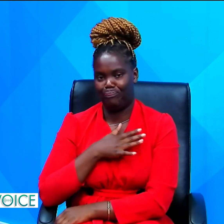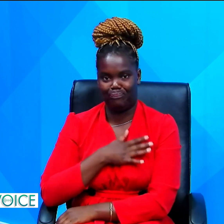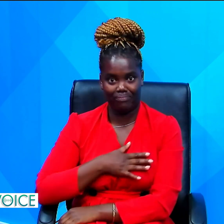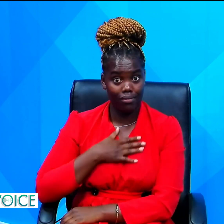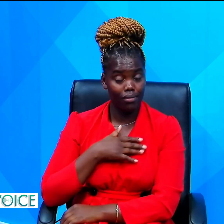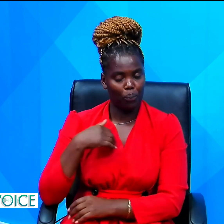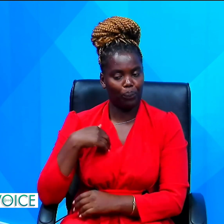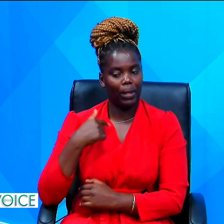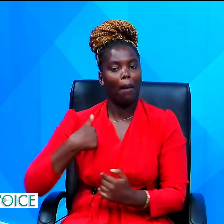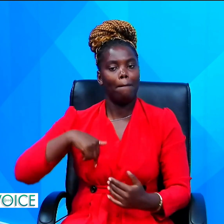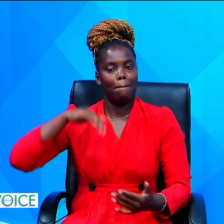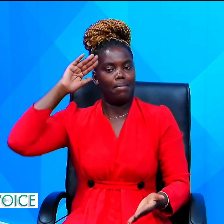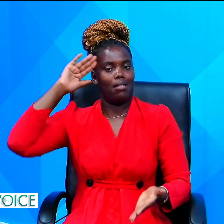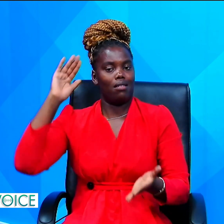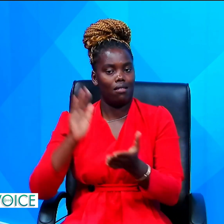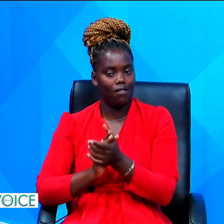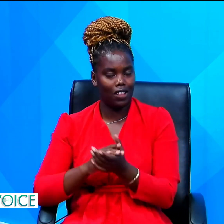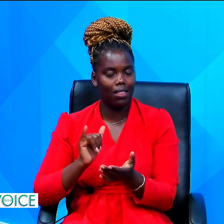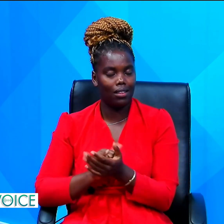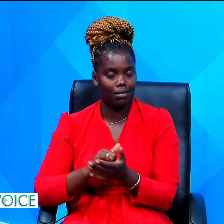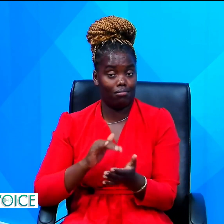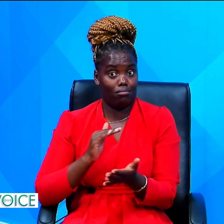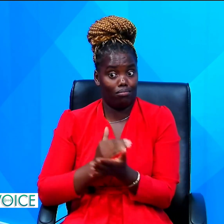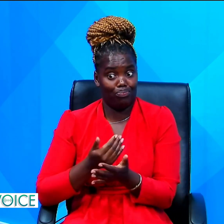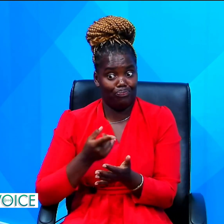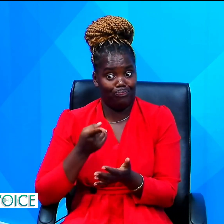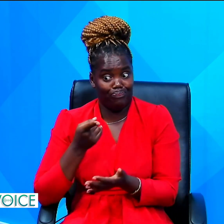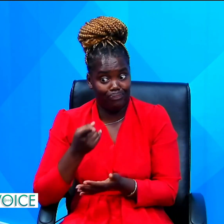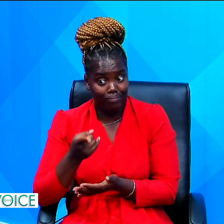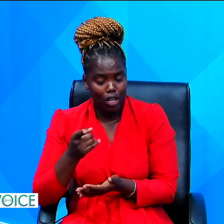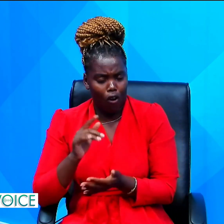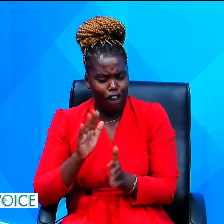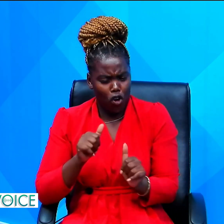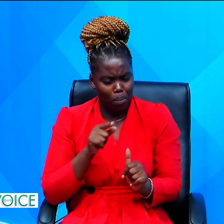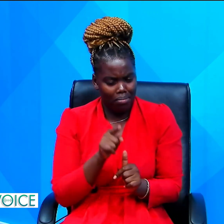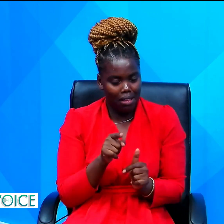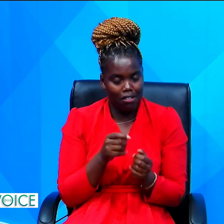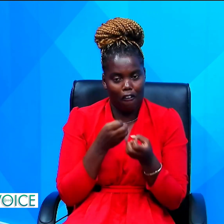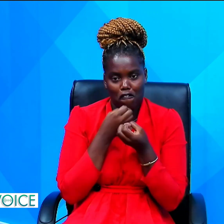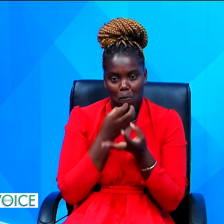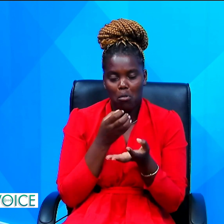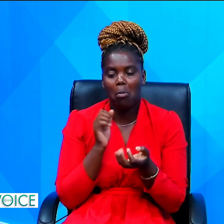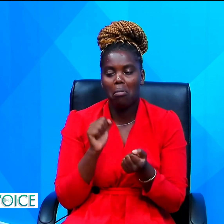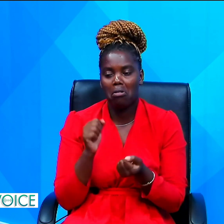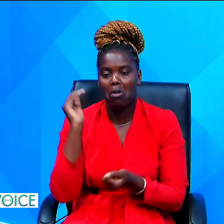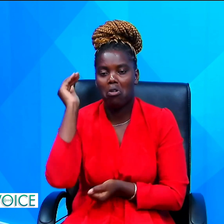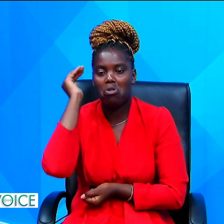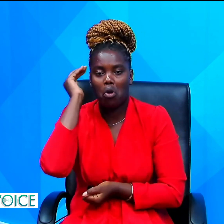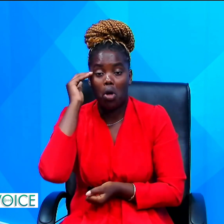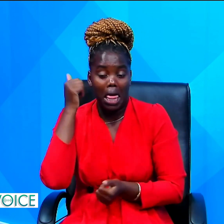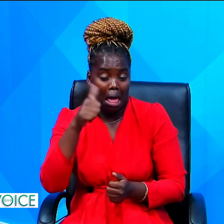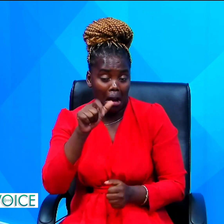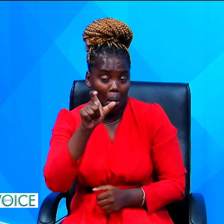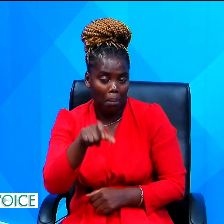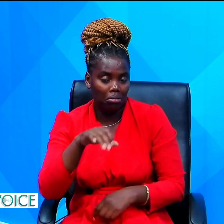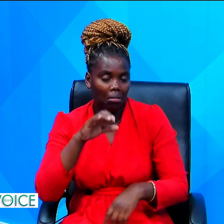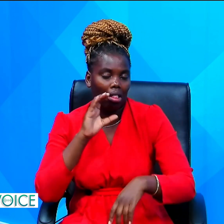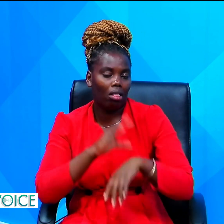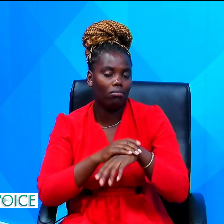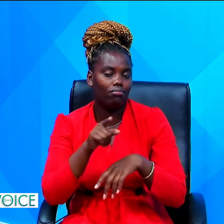we are creating this awareness so that we don't get stigma about HIV and hepatitis. Any person can